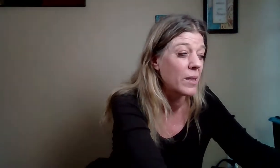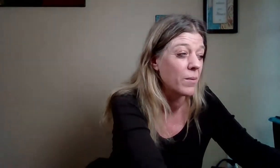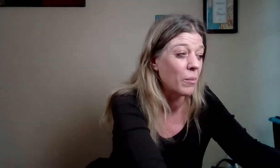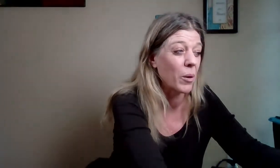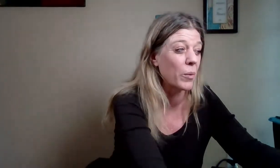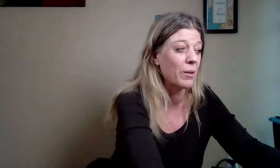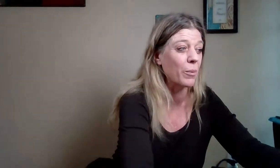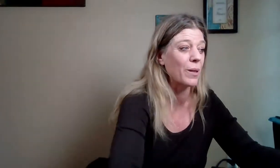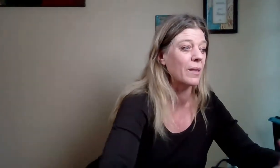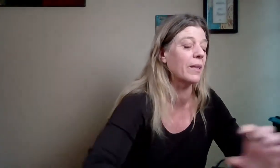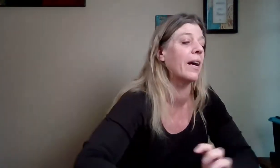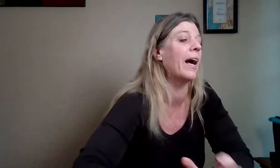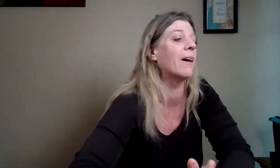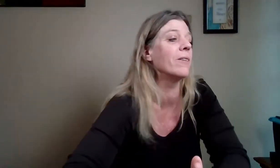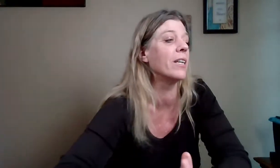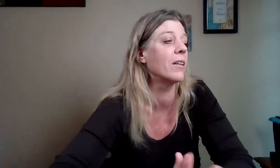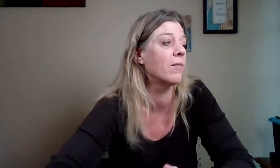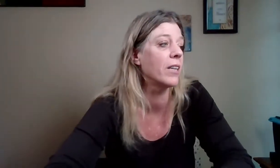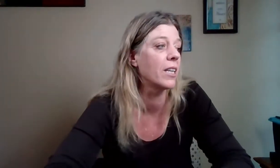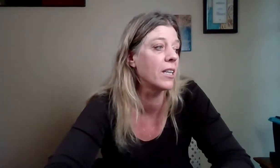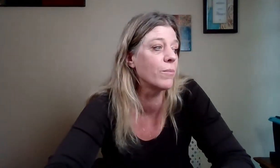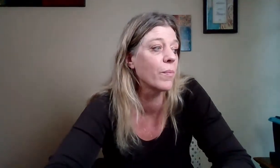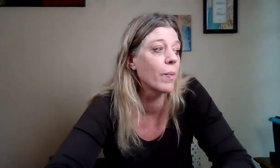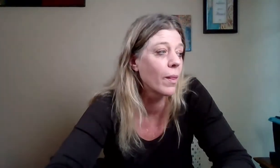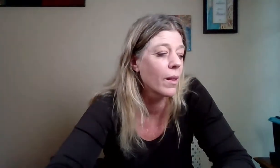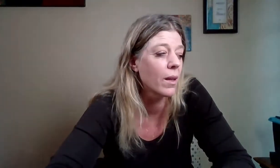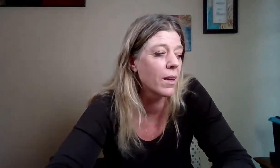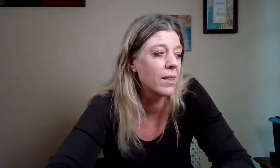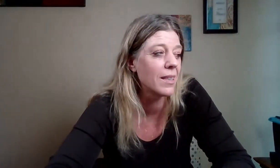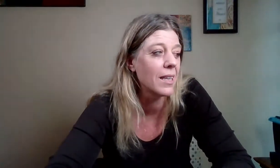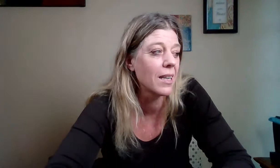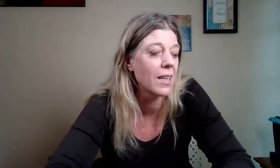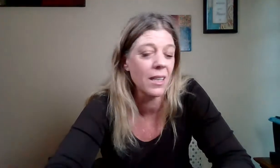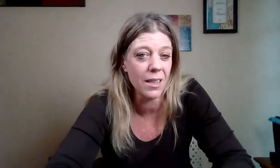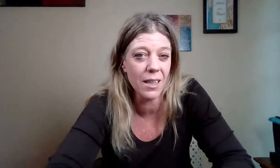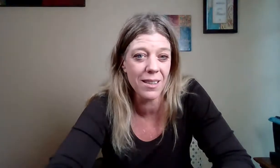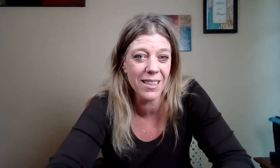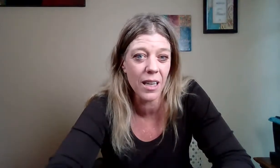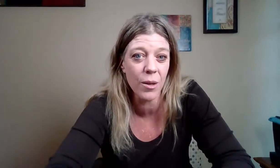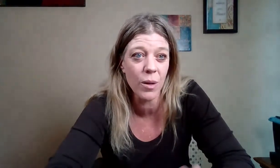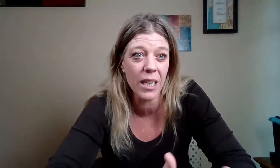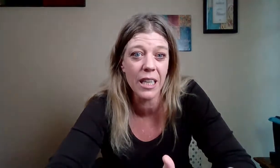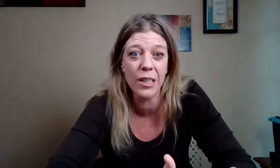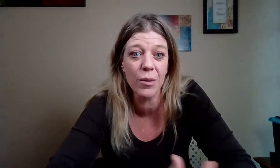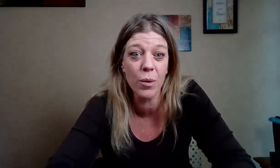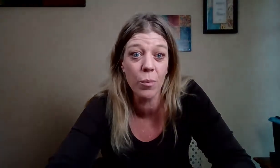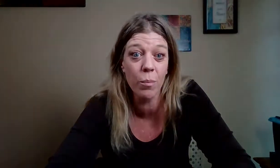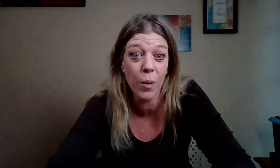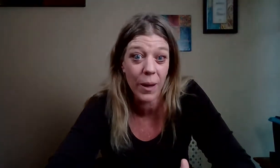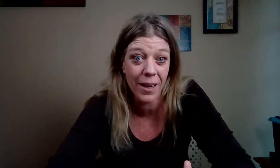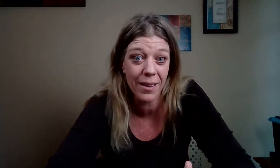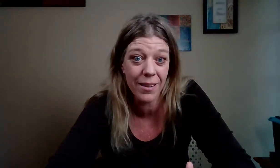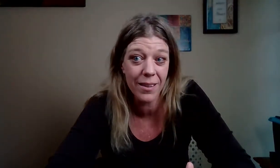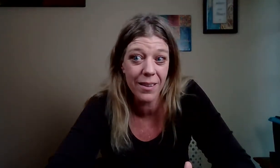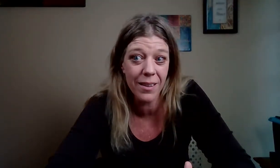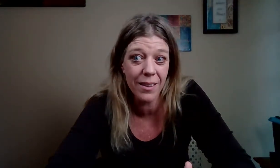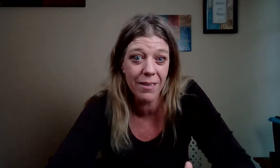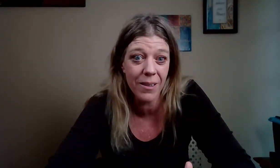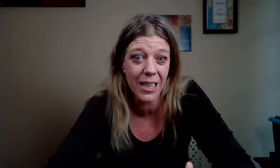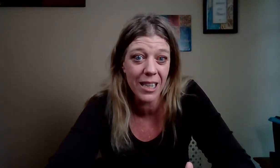most of the bonus words that I have here already. It didn't tell you what can you do with book. What can